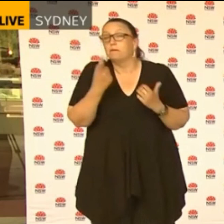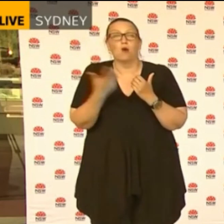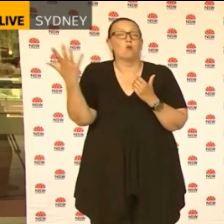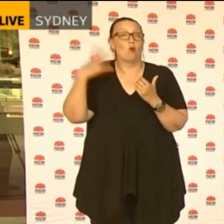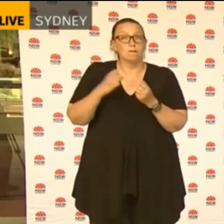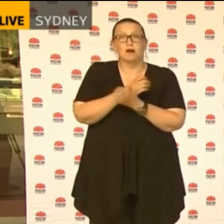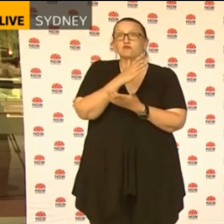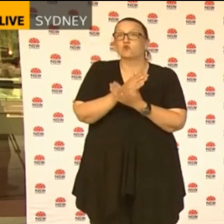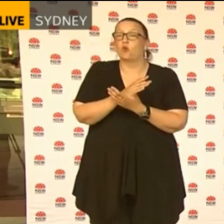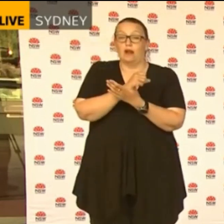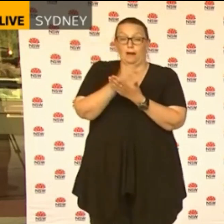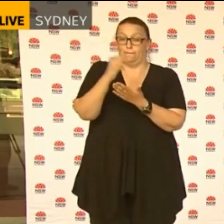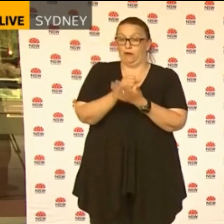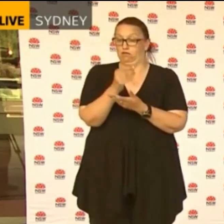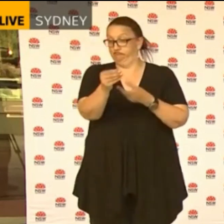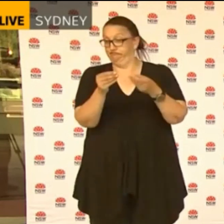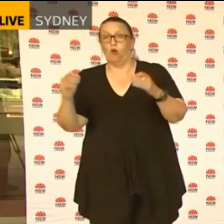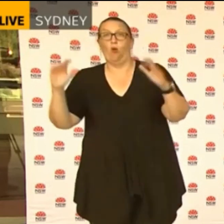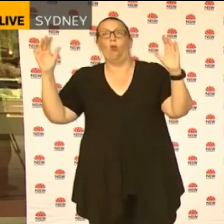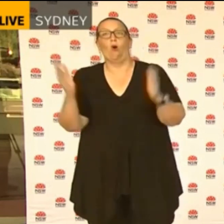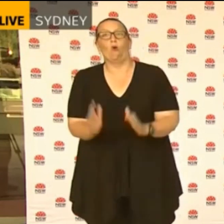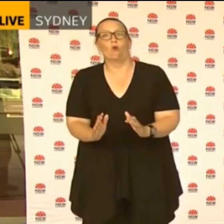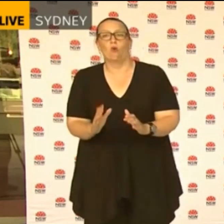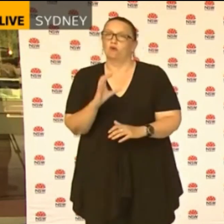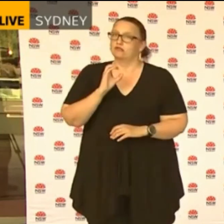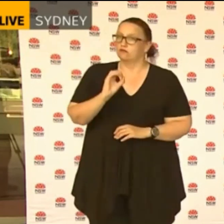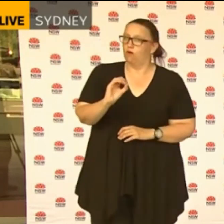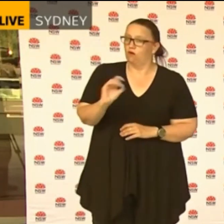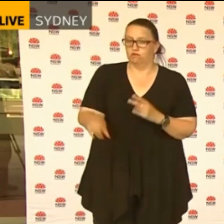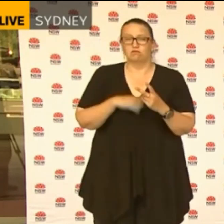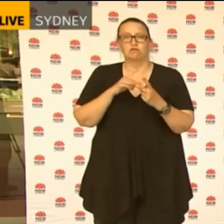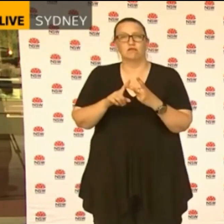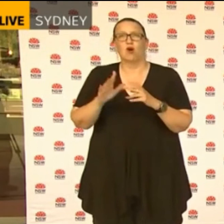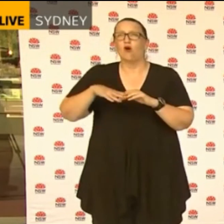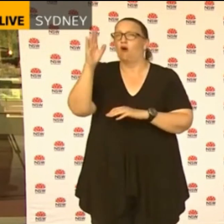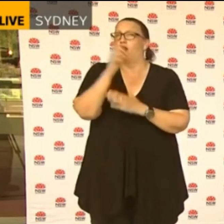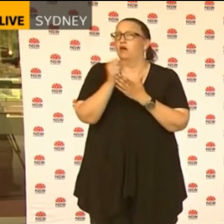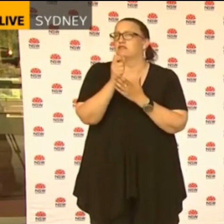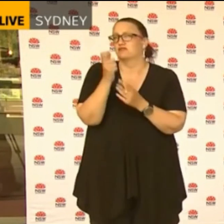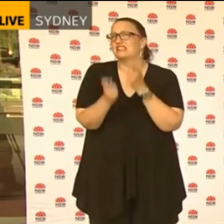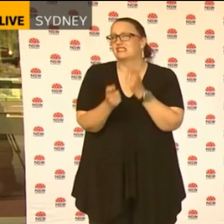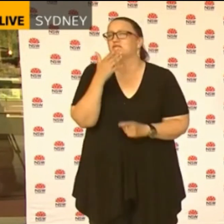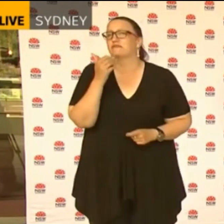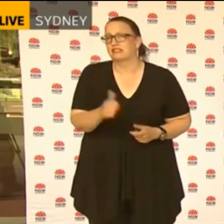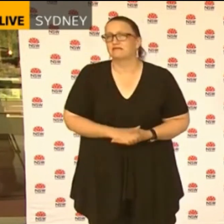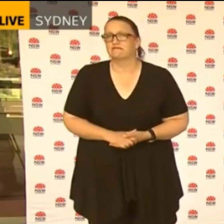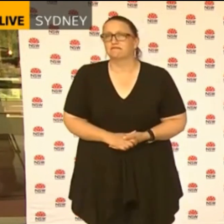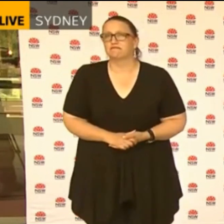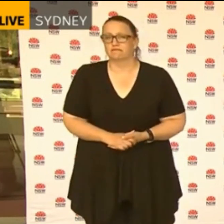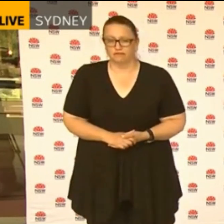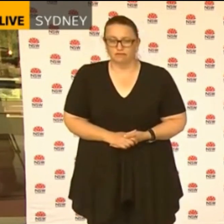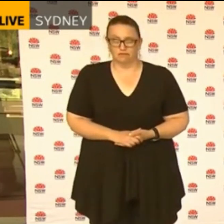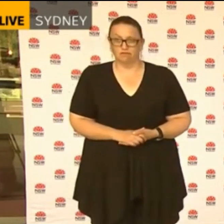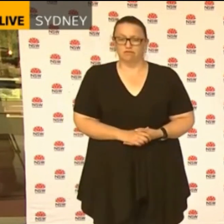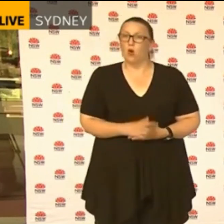increase those high rates of testing. And can I just make very clear that health obviously has less concerns if someone in an existing household who's already